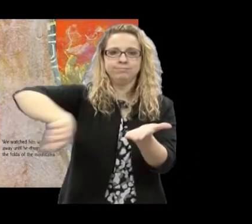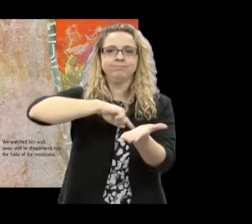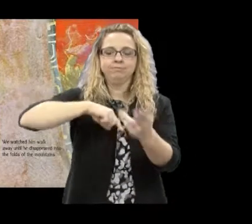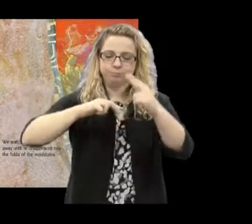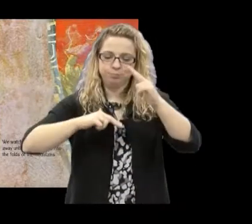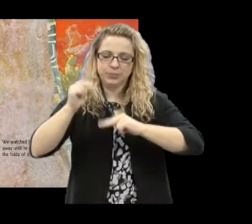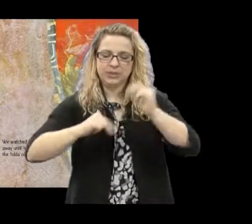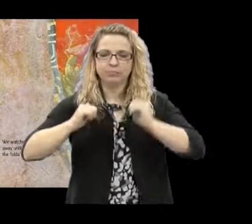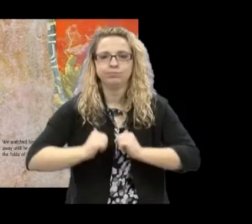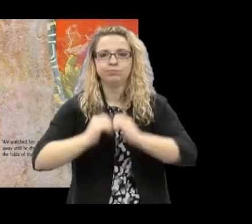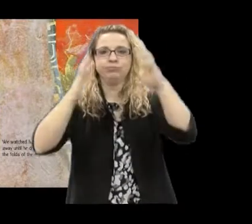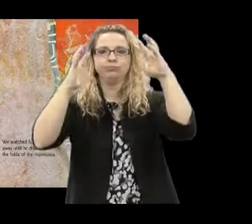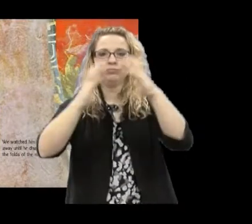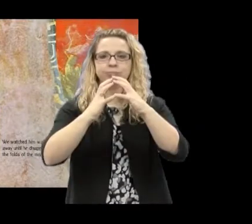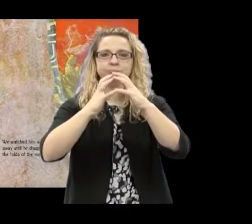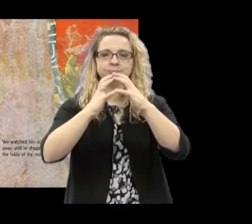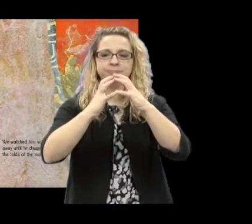build one.